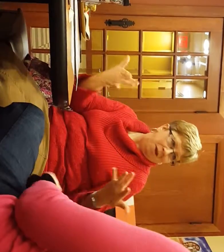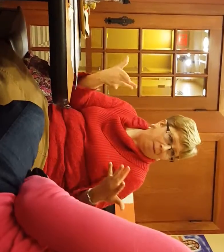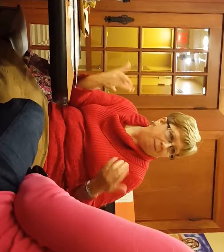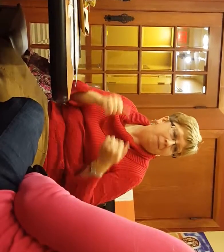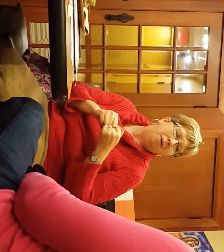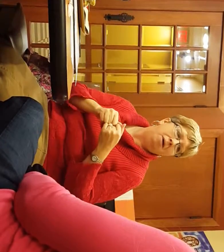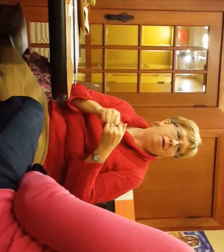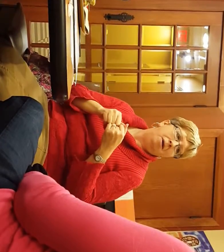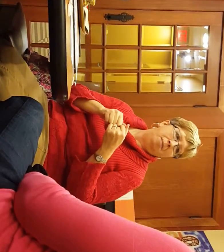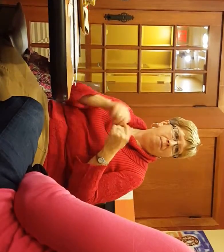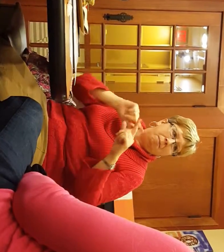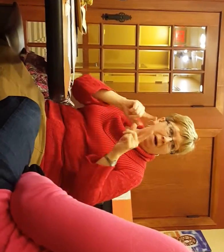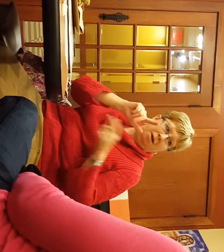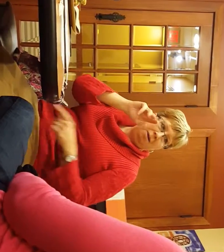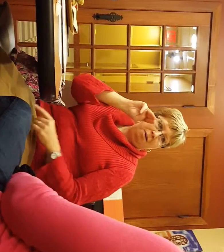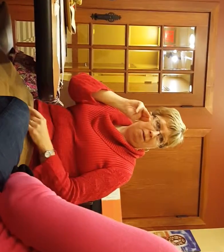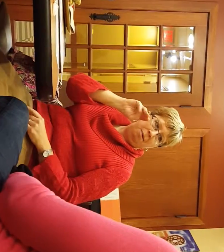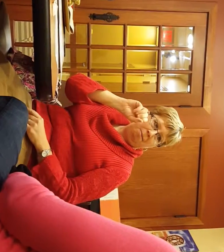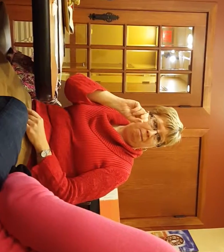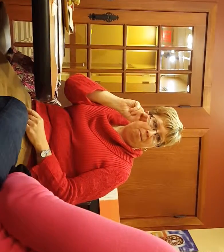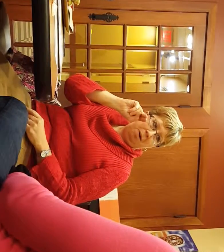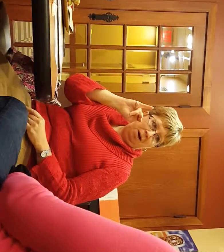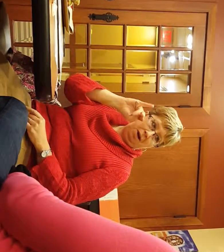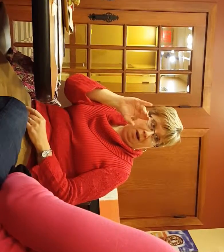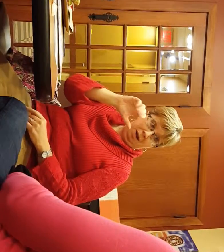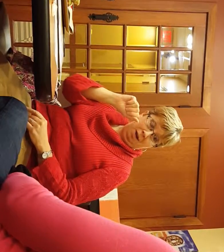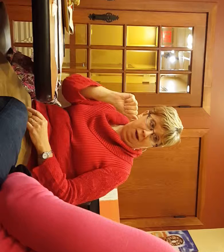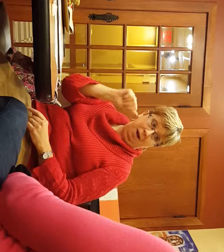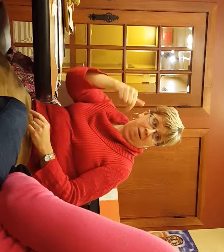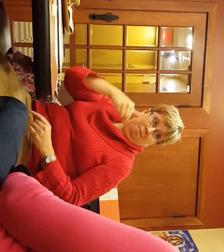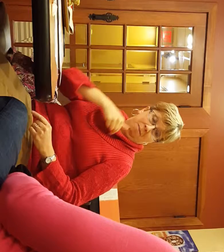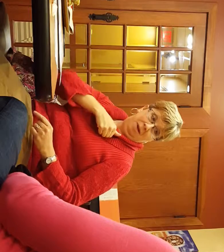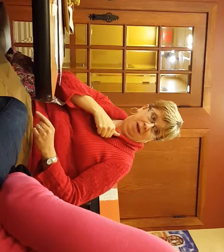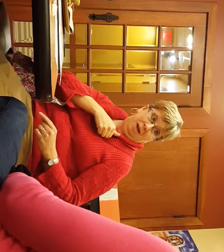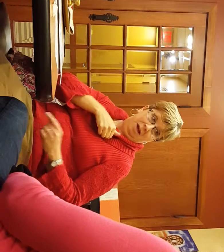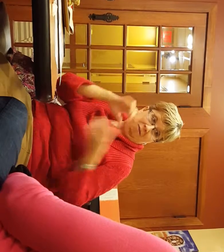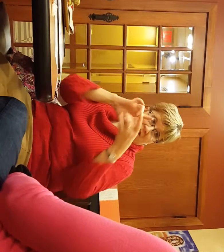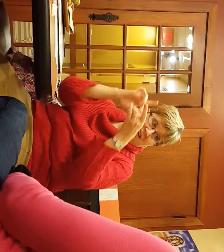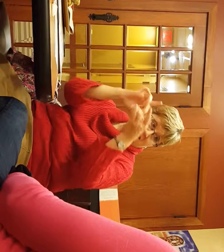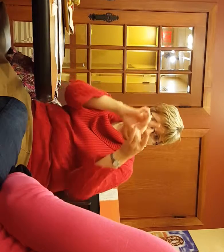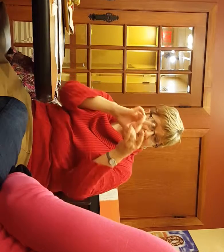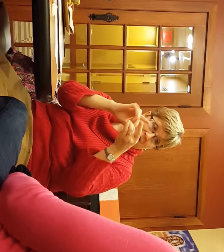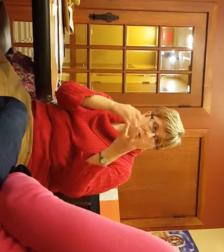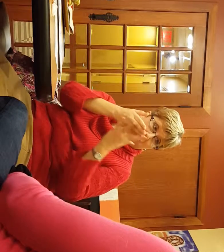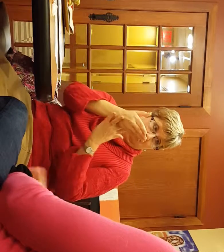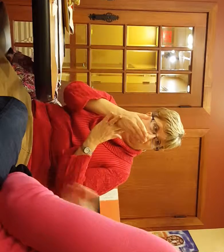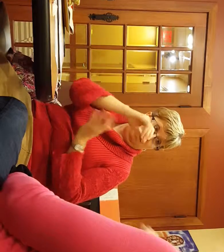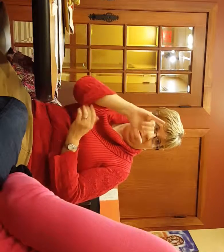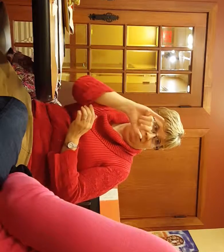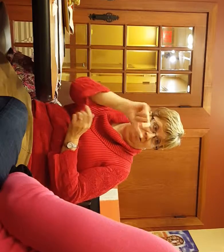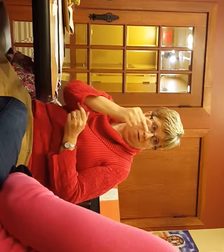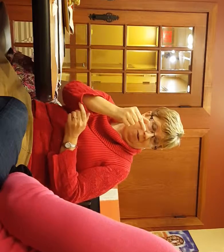But Monica and I have just become acquainted through that same social media, so, and that's how we became friends. Although